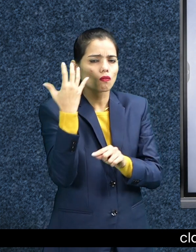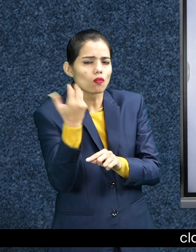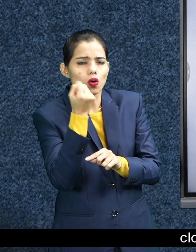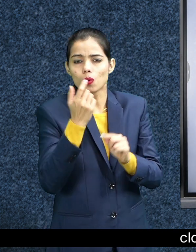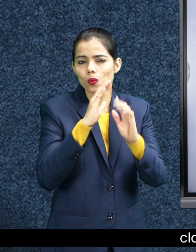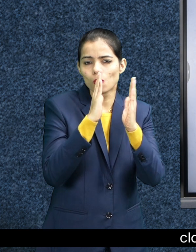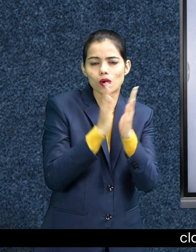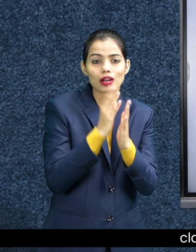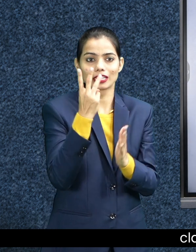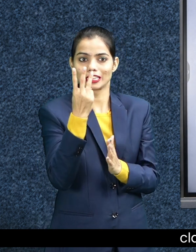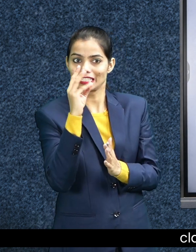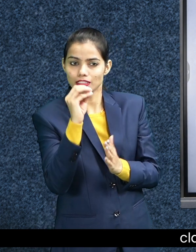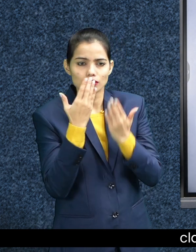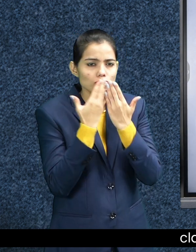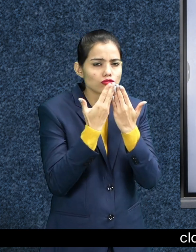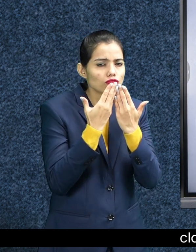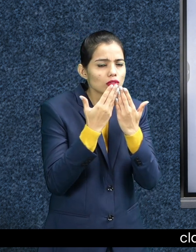are given in the table.